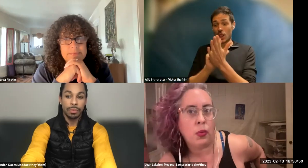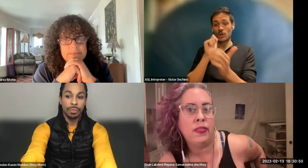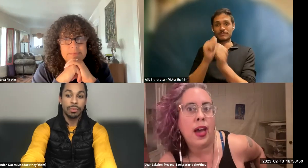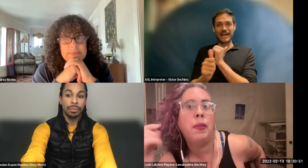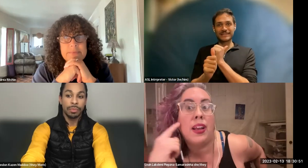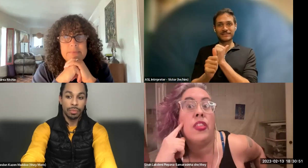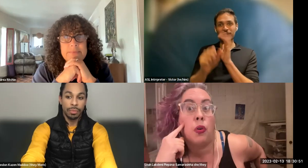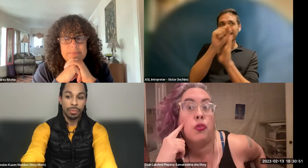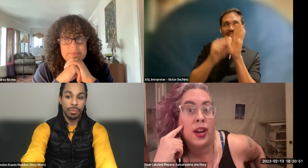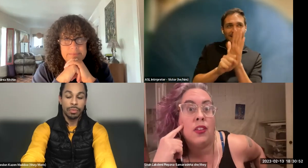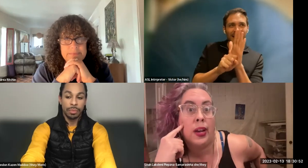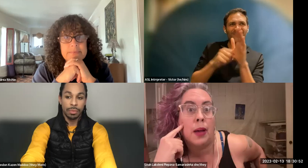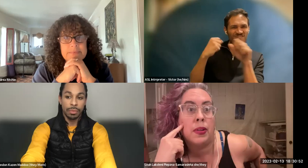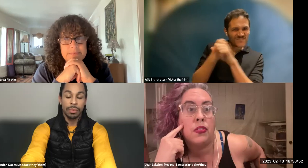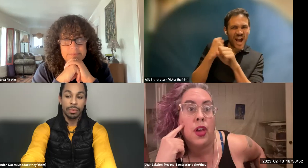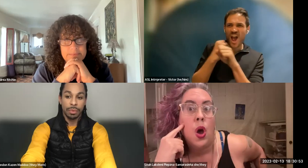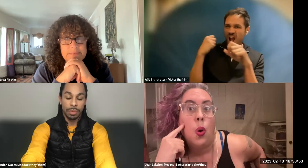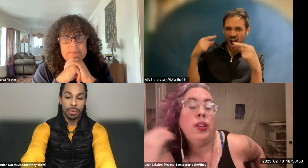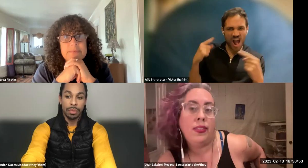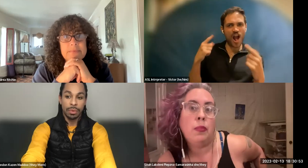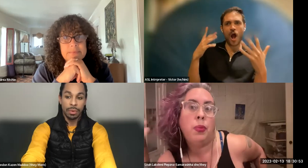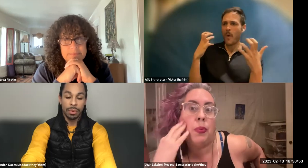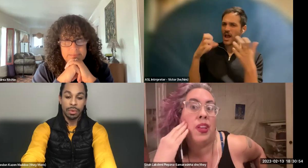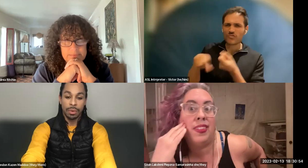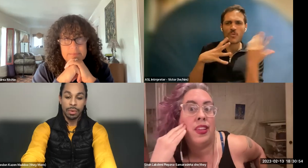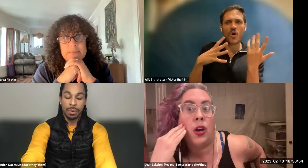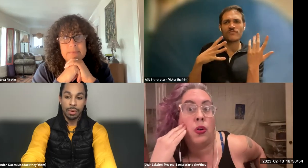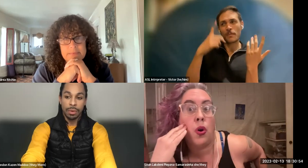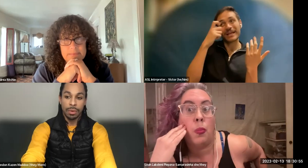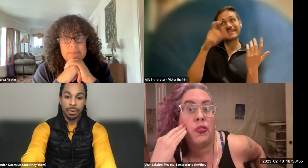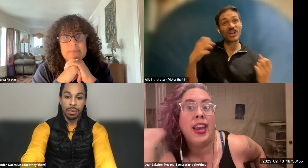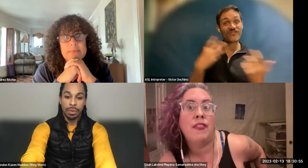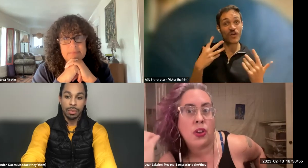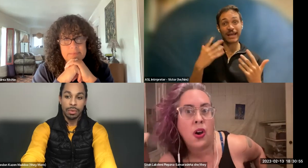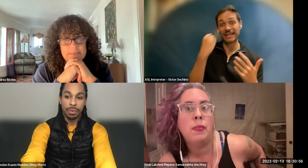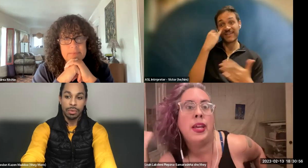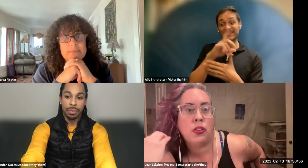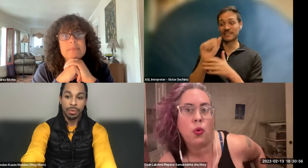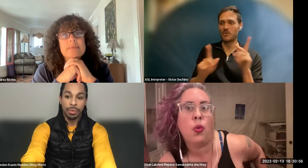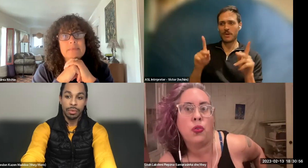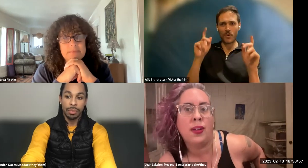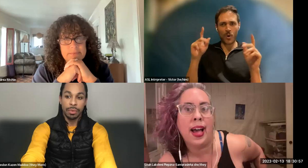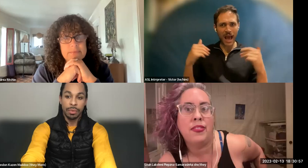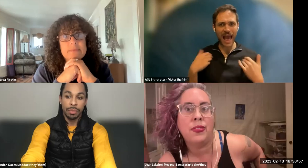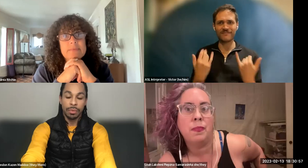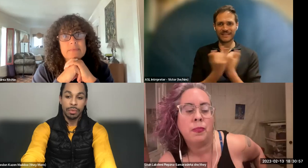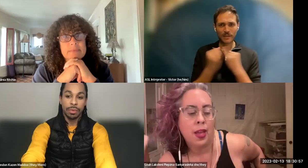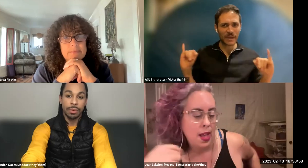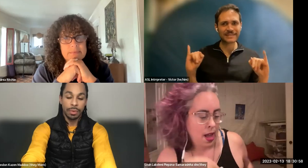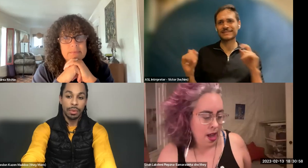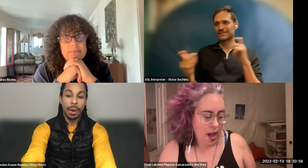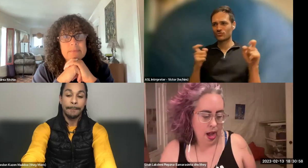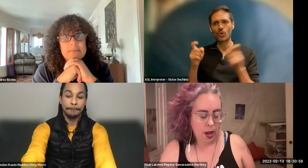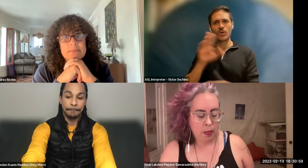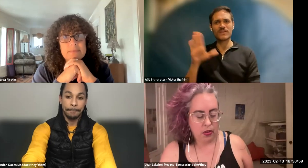to get rid of that because they were afraid of what happens when disabled people get to live in our own homes and have autonomy and control over our lives.